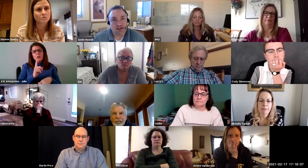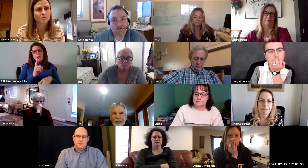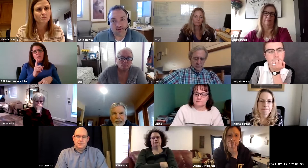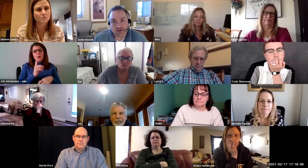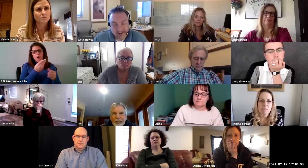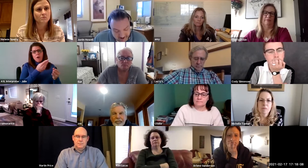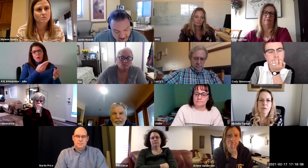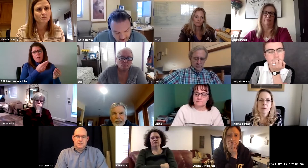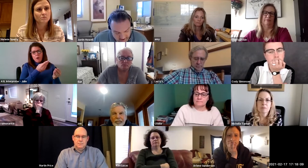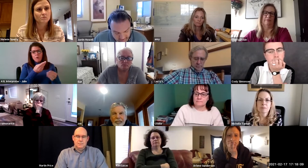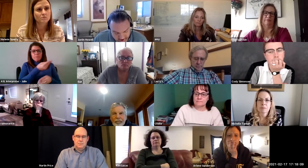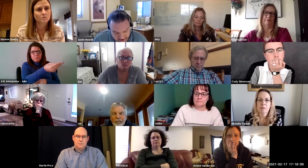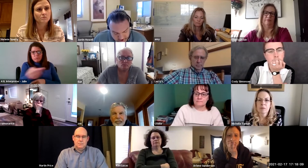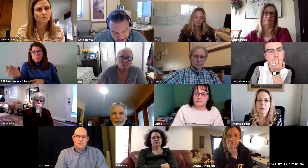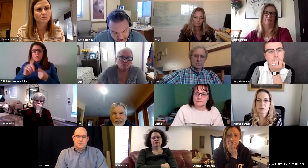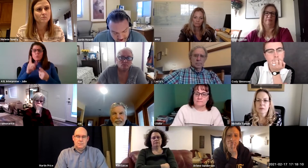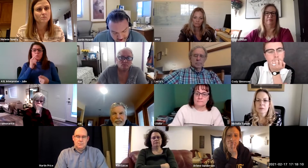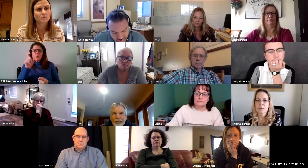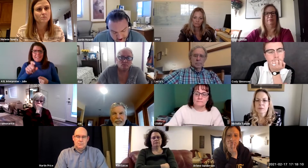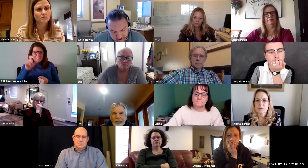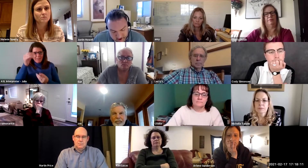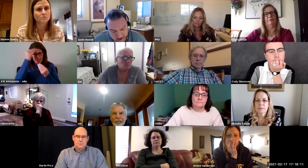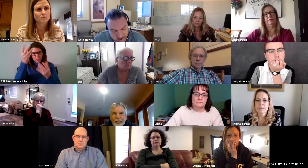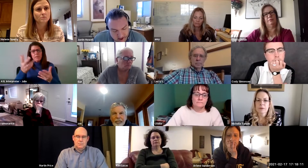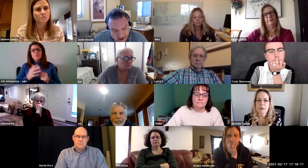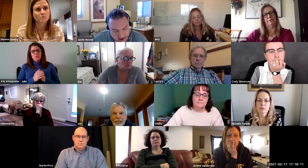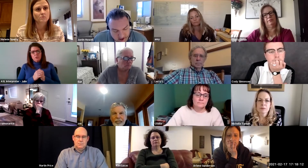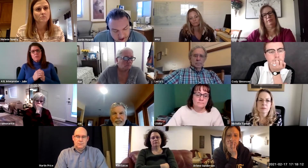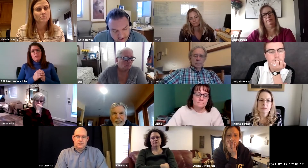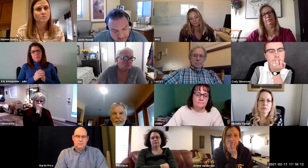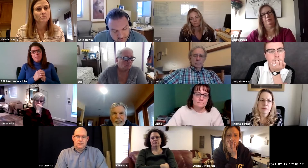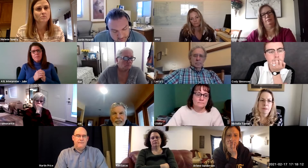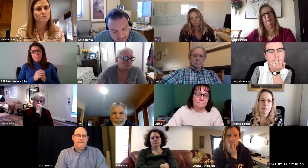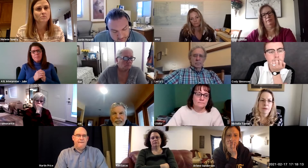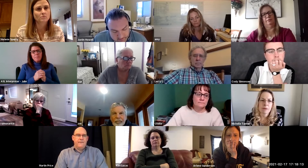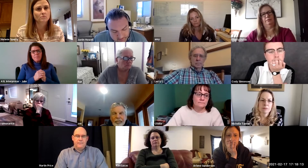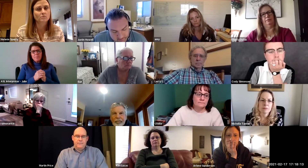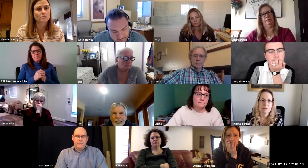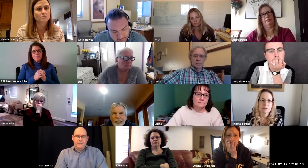transmitted to the individuals that need that information, and